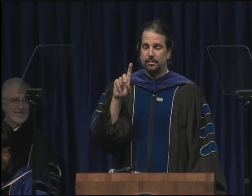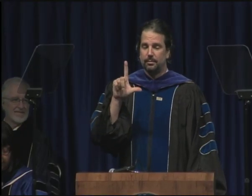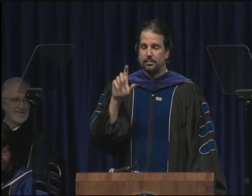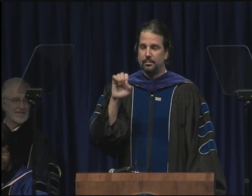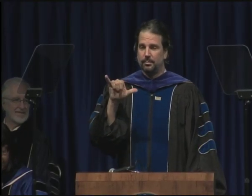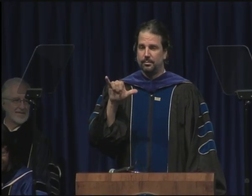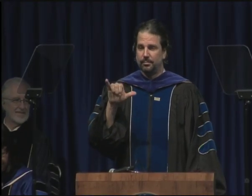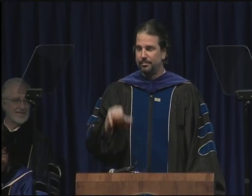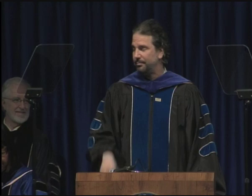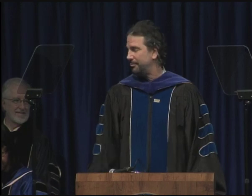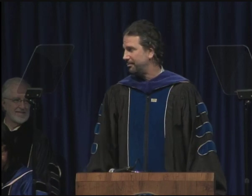Sadie Dudley.